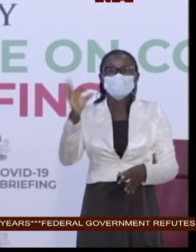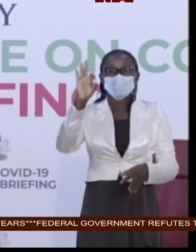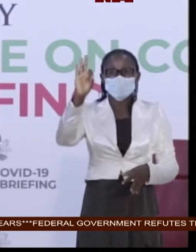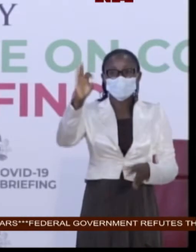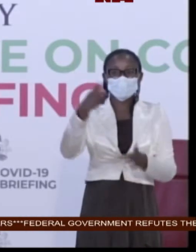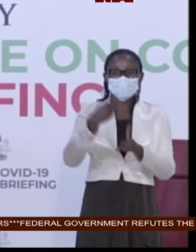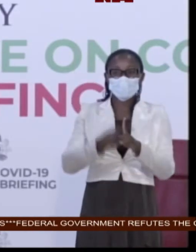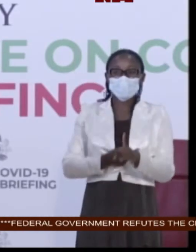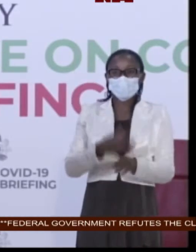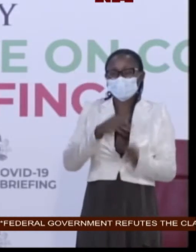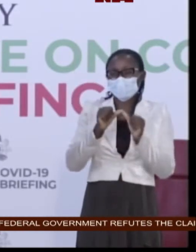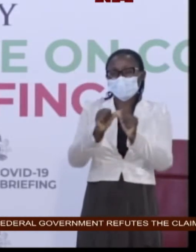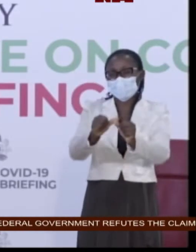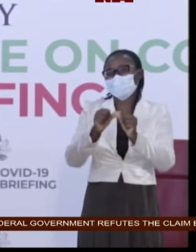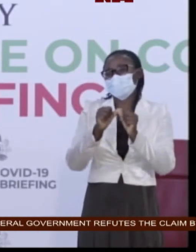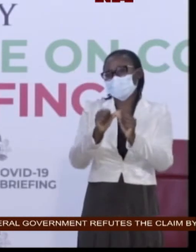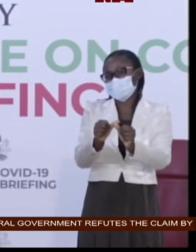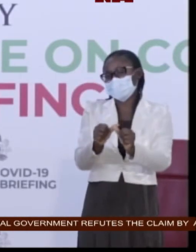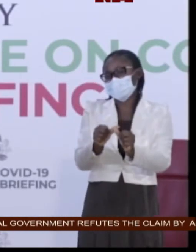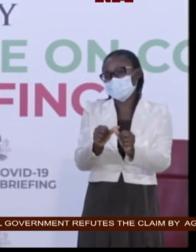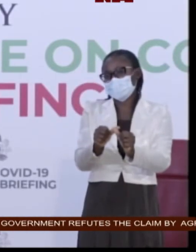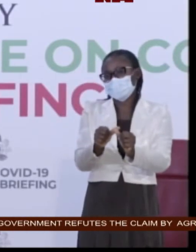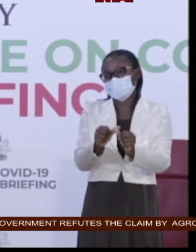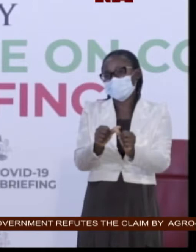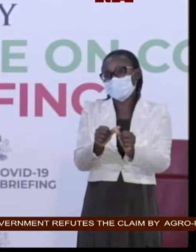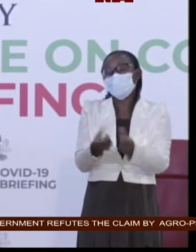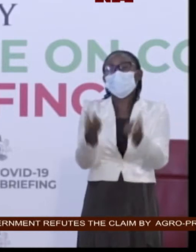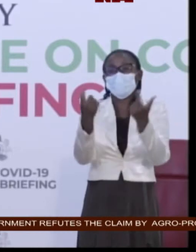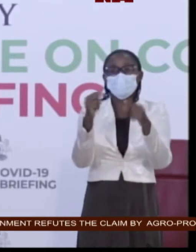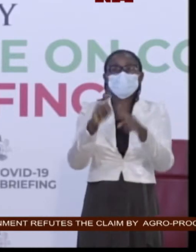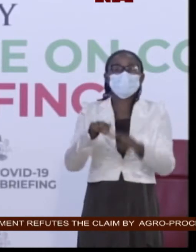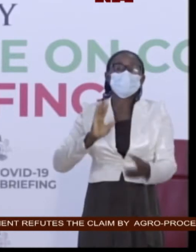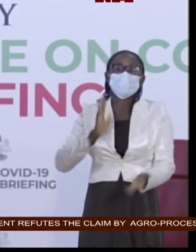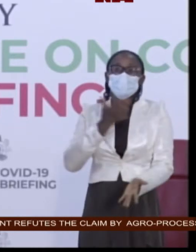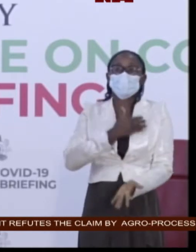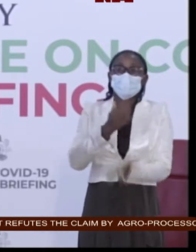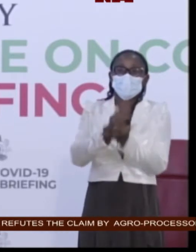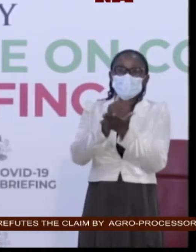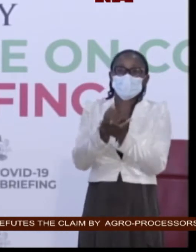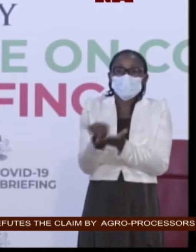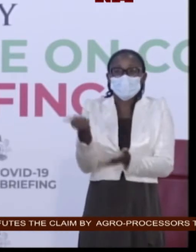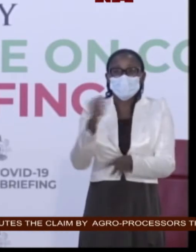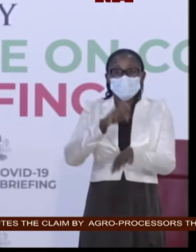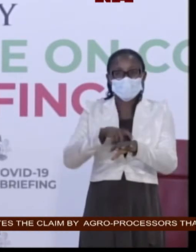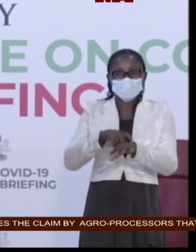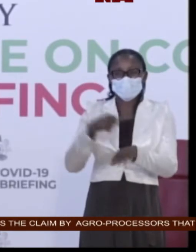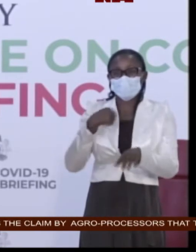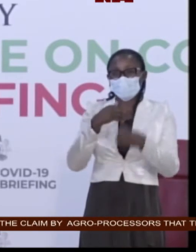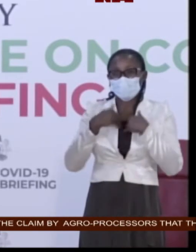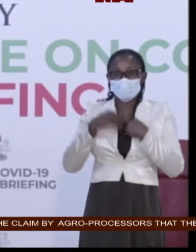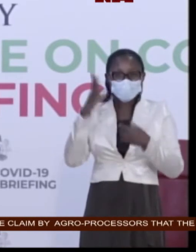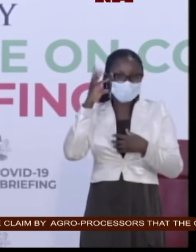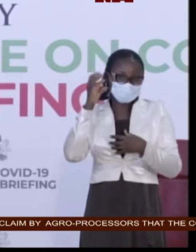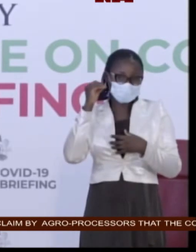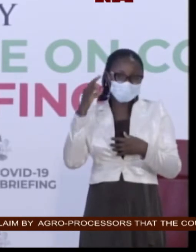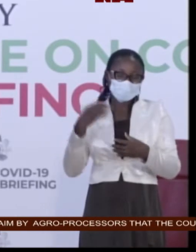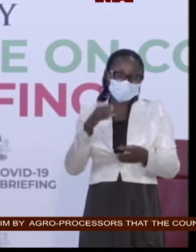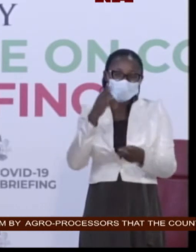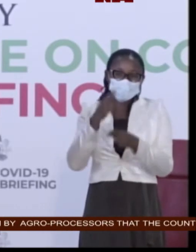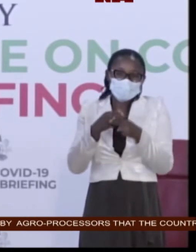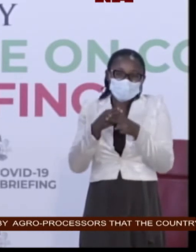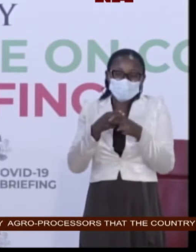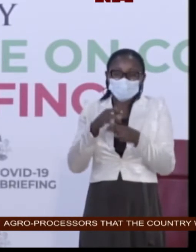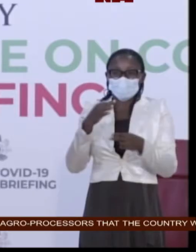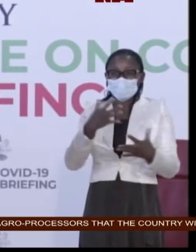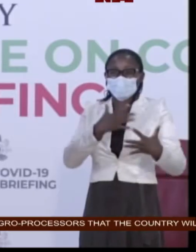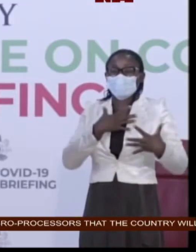9 months. They have consistently come to our aid whenever we have experiences of